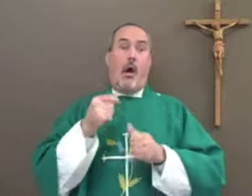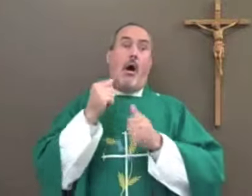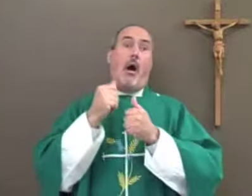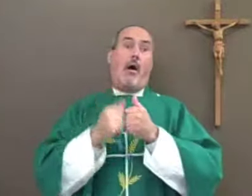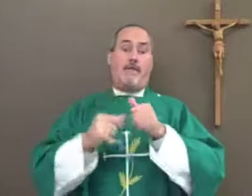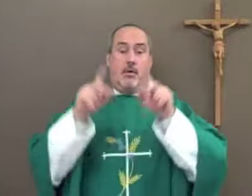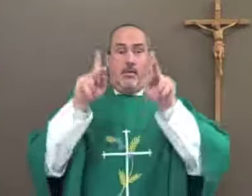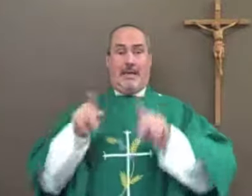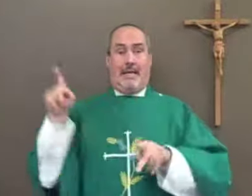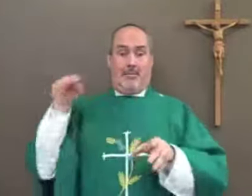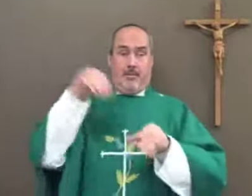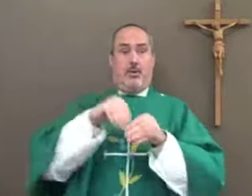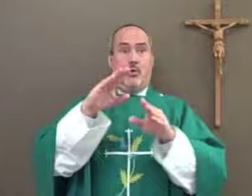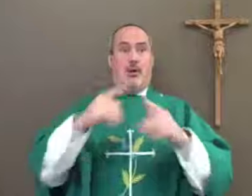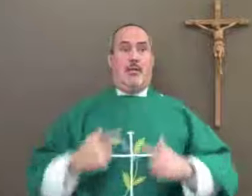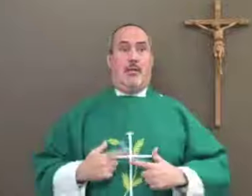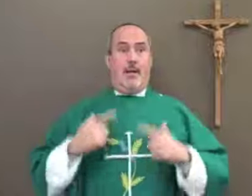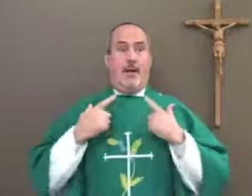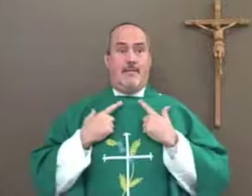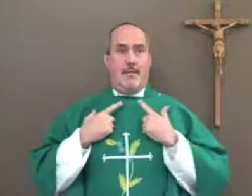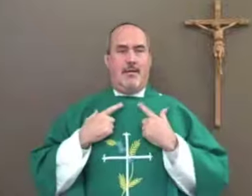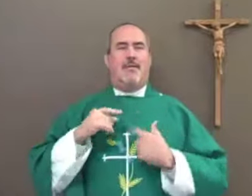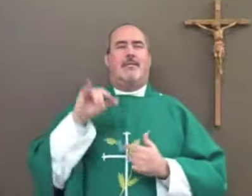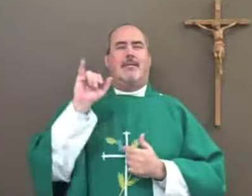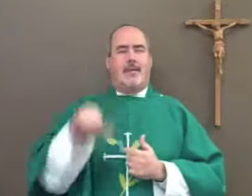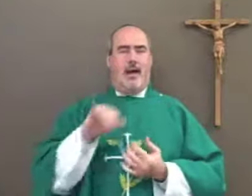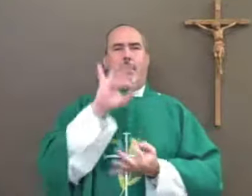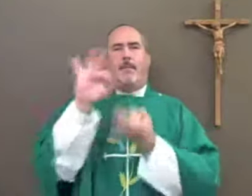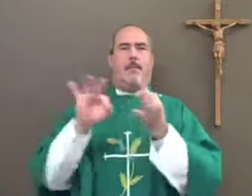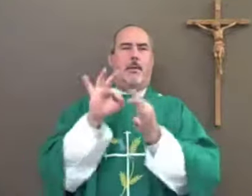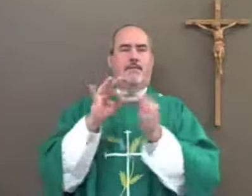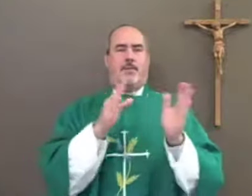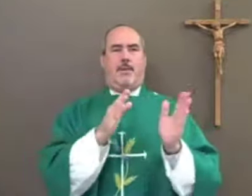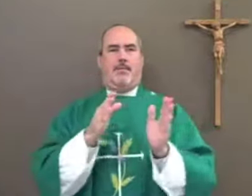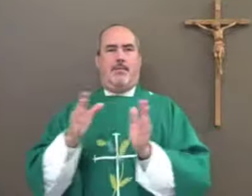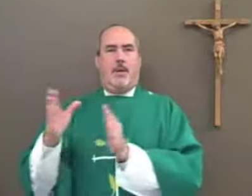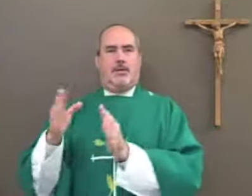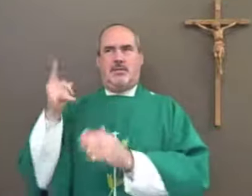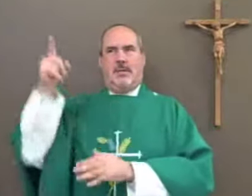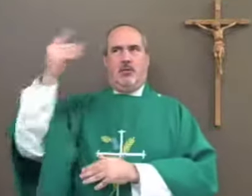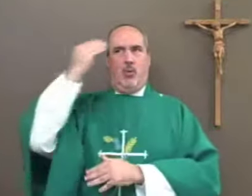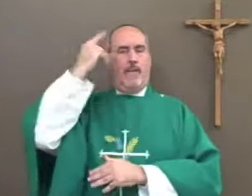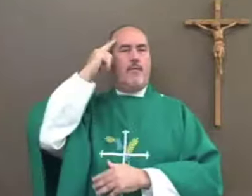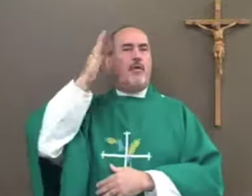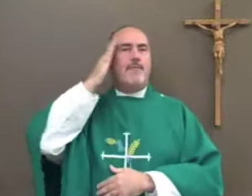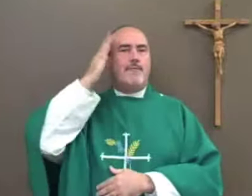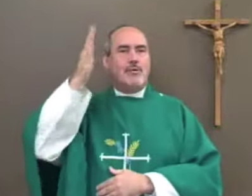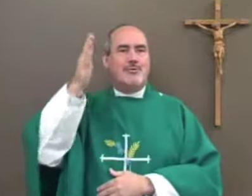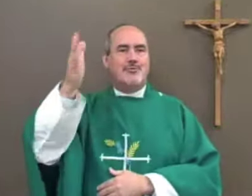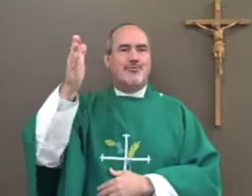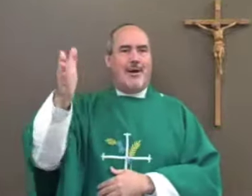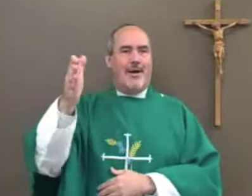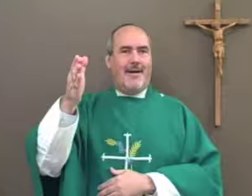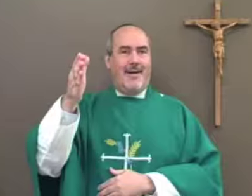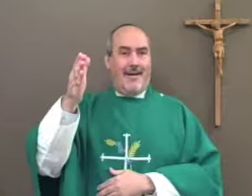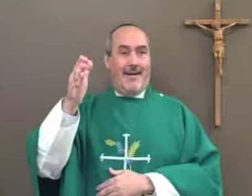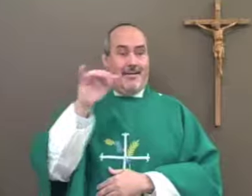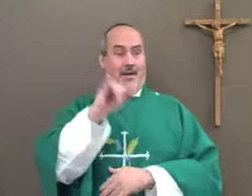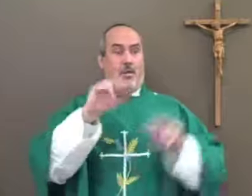you and every person God puts in your life is a perfect part of His plan because He knows what lies